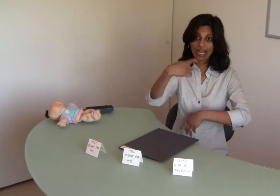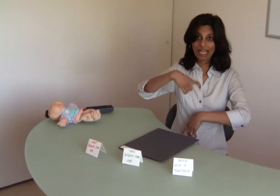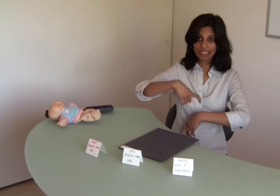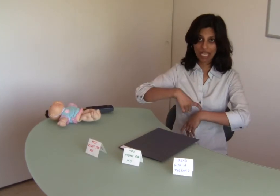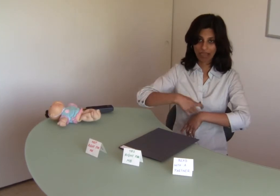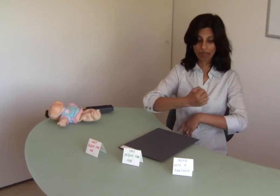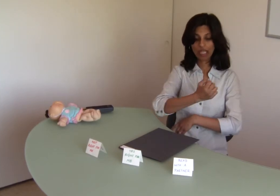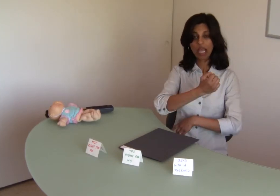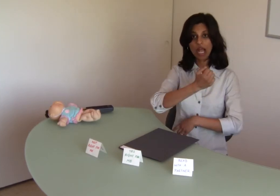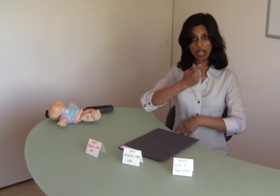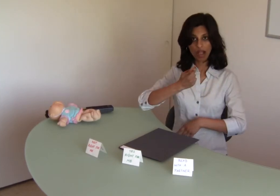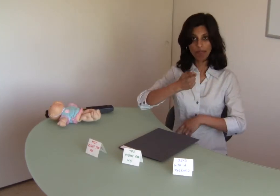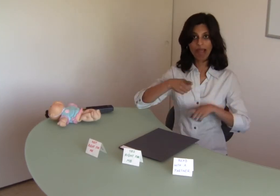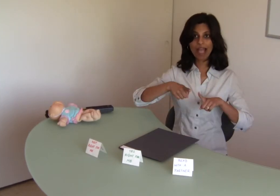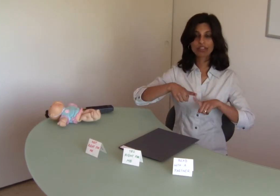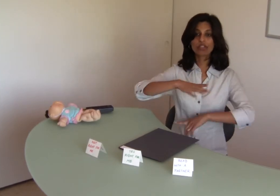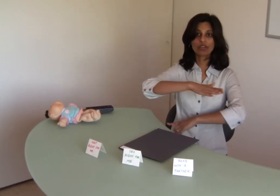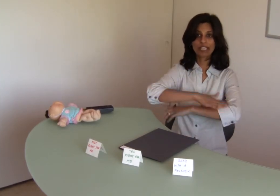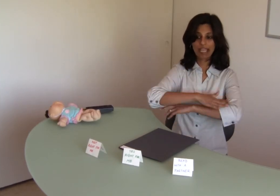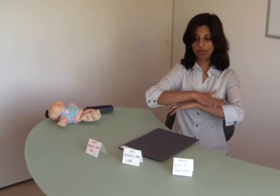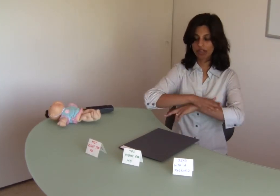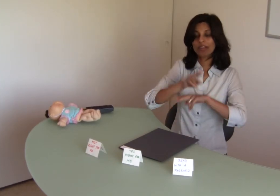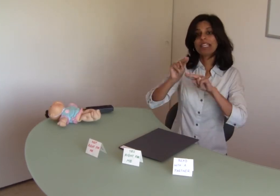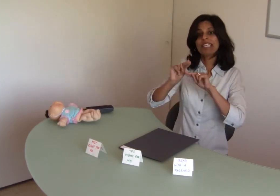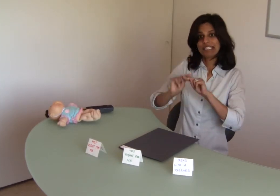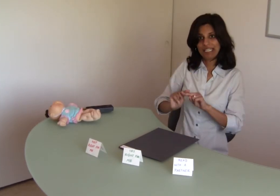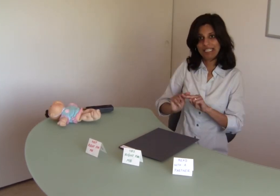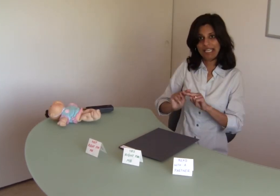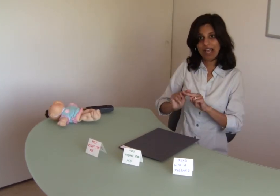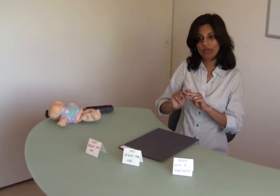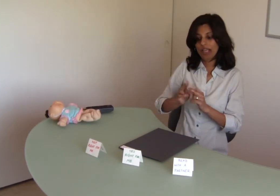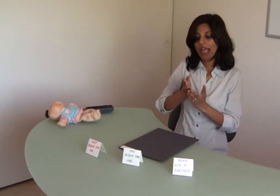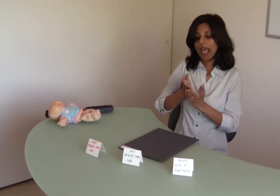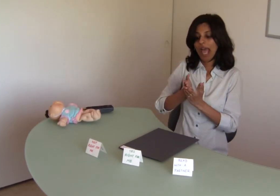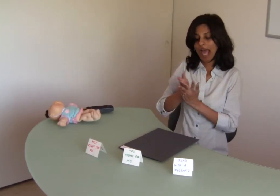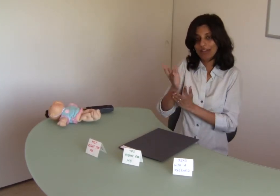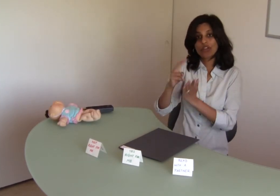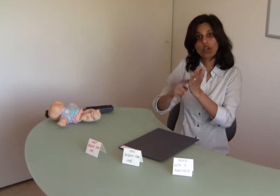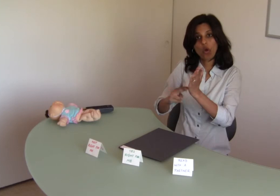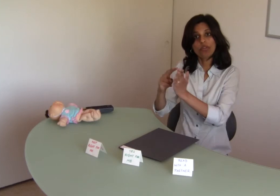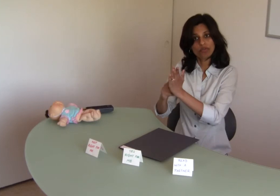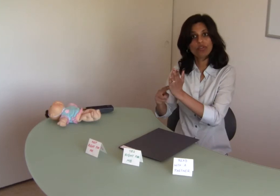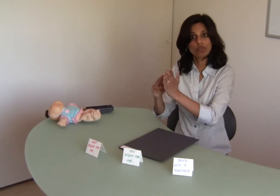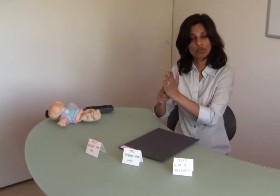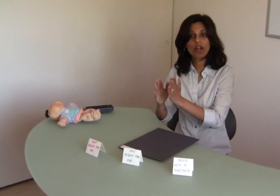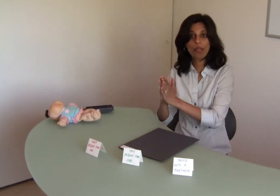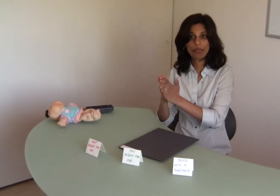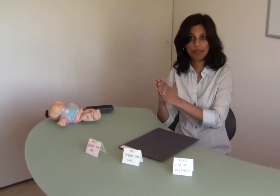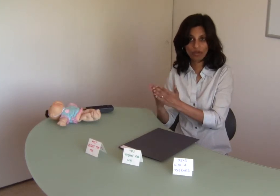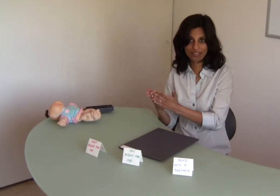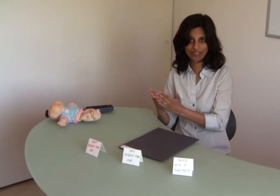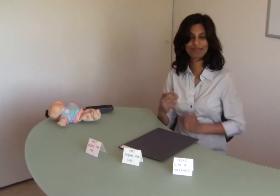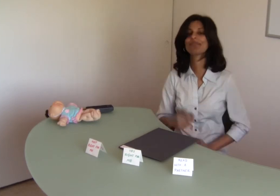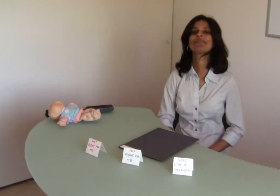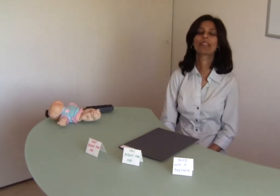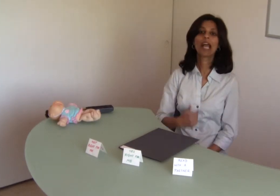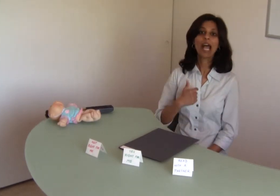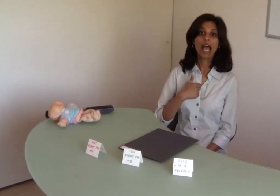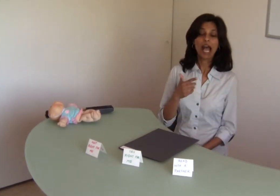a time. Come back to your table, sit down, and go through the books.